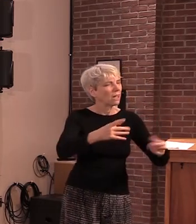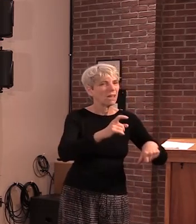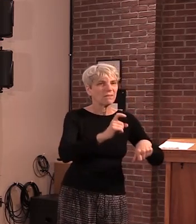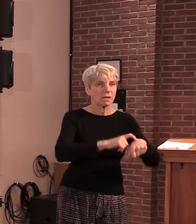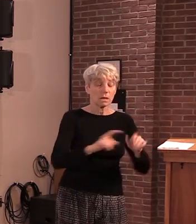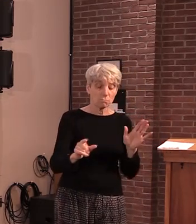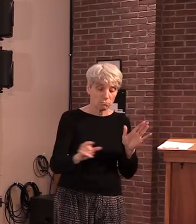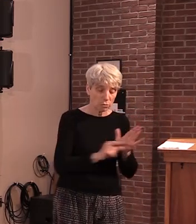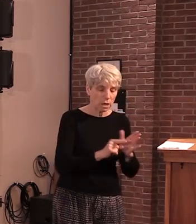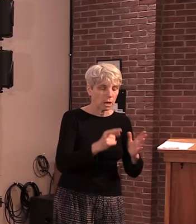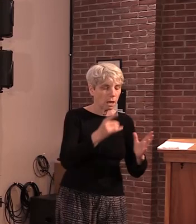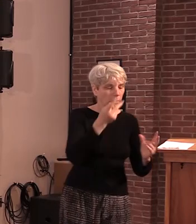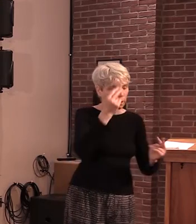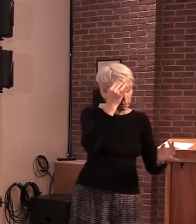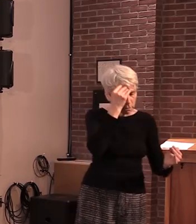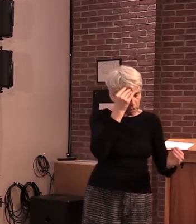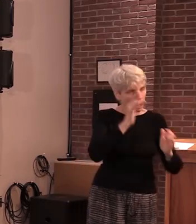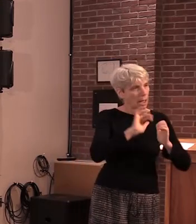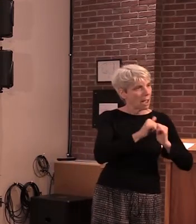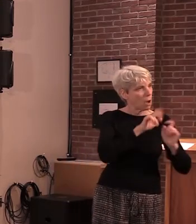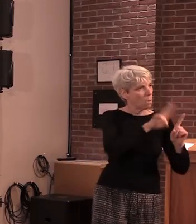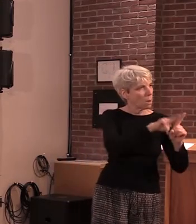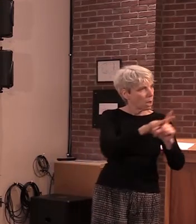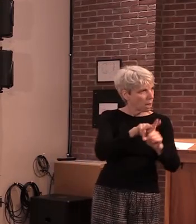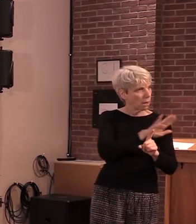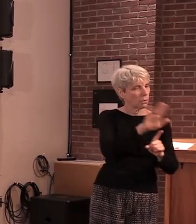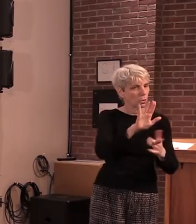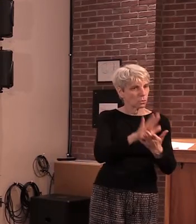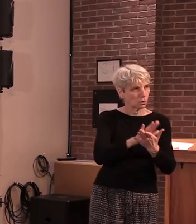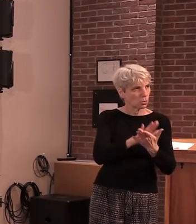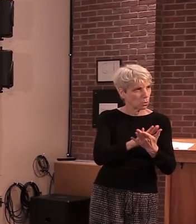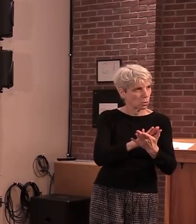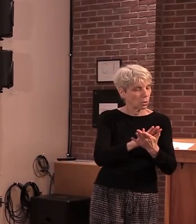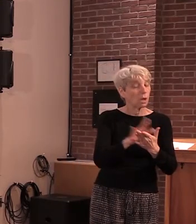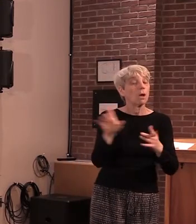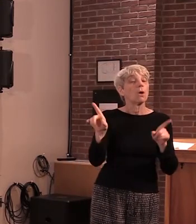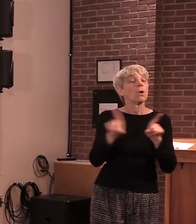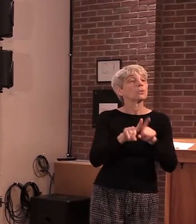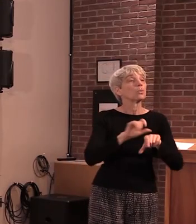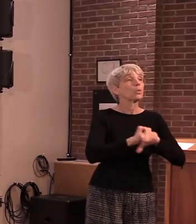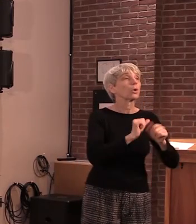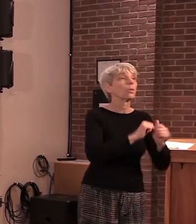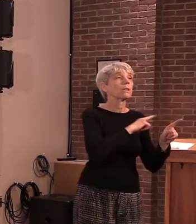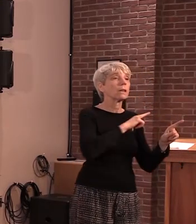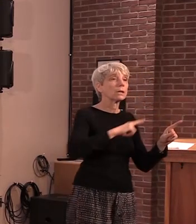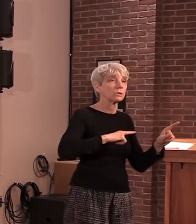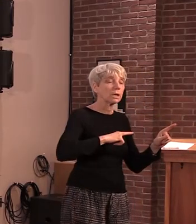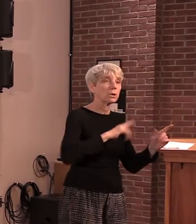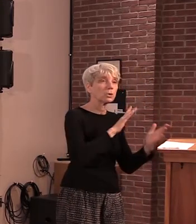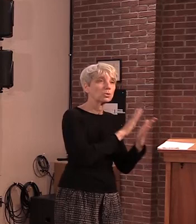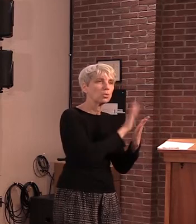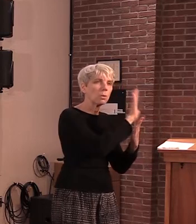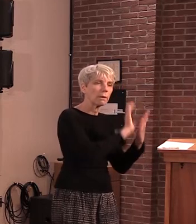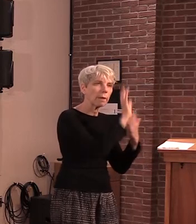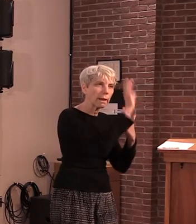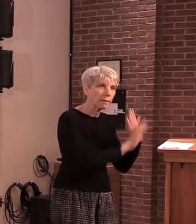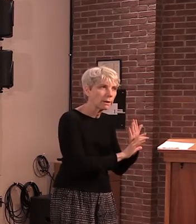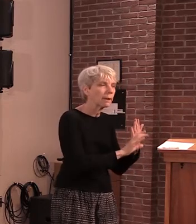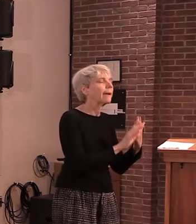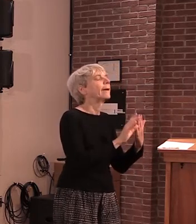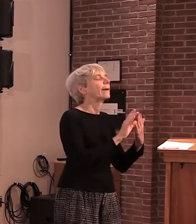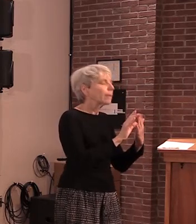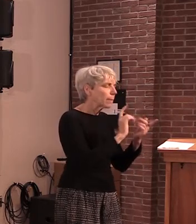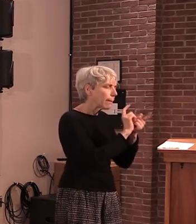working with the legislature on, looking at the calendar issues that are in the statute to see what we can do to support people